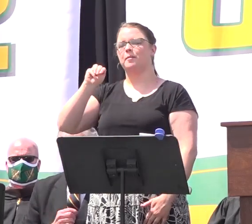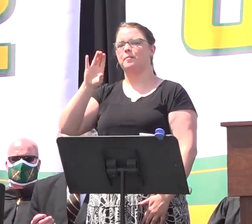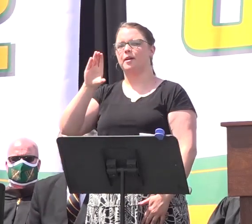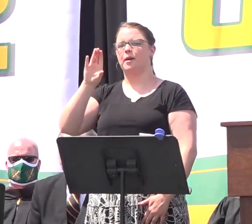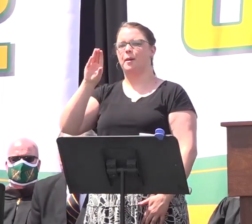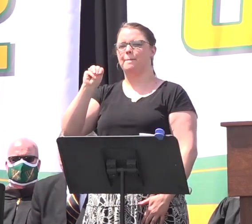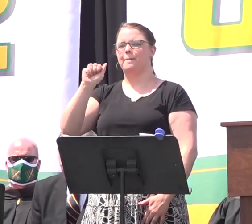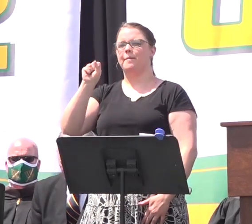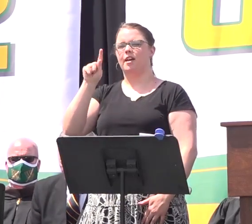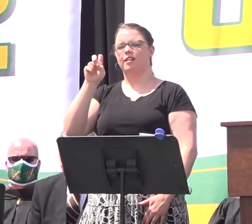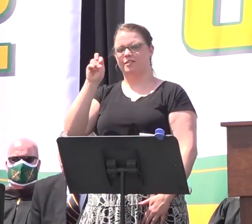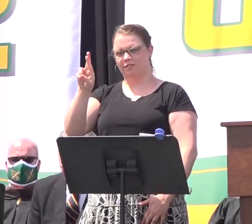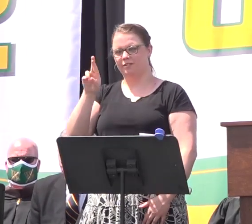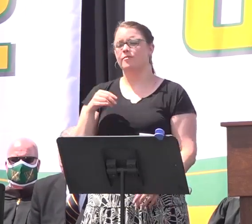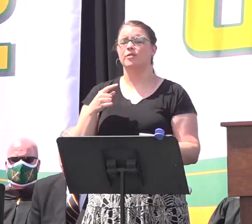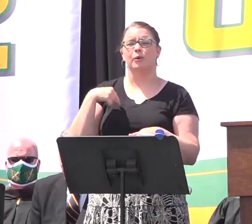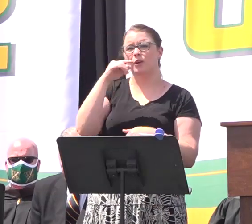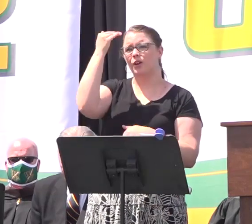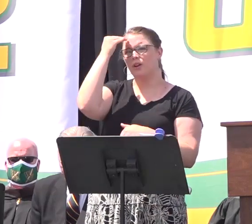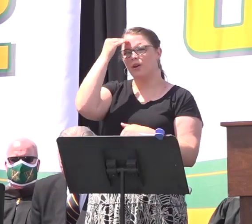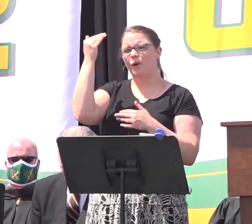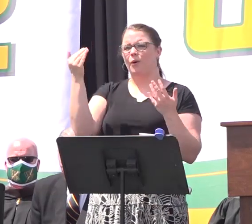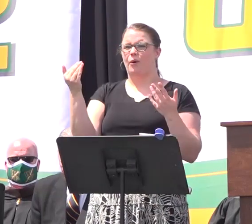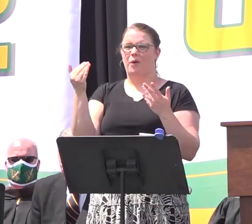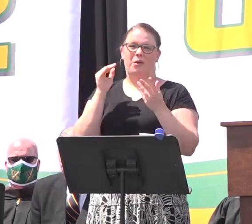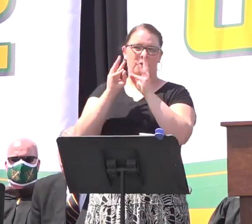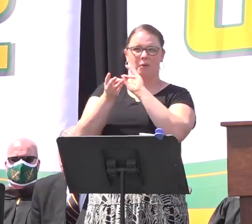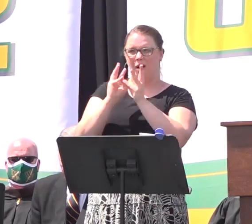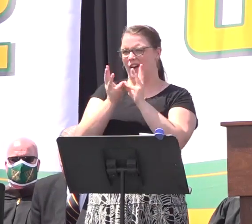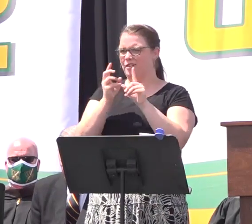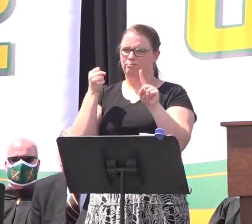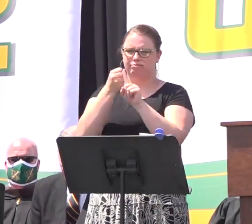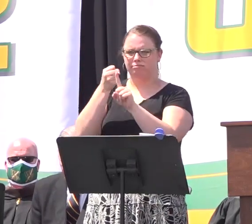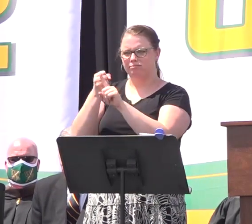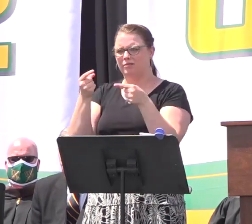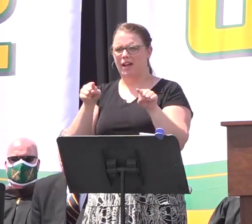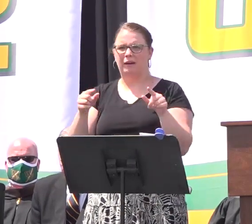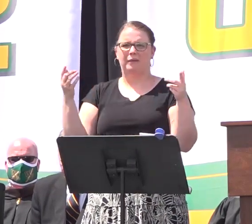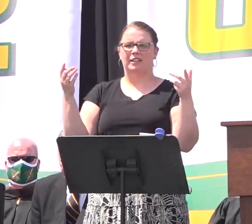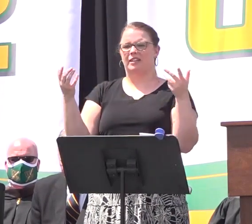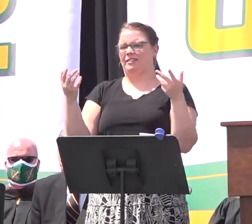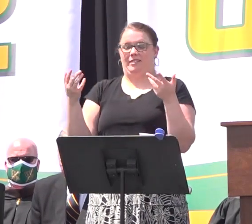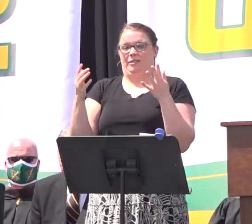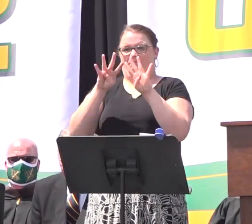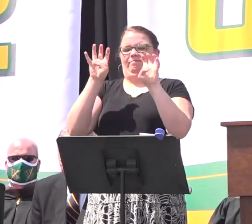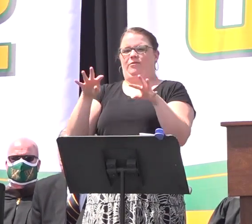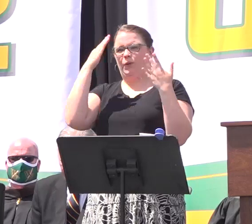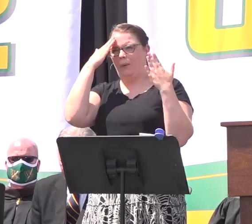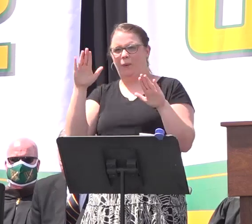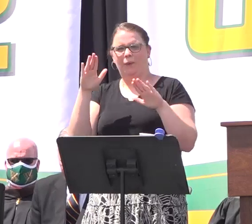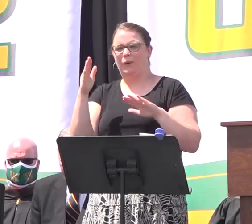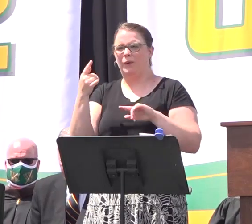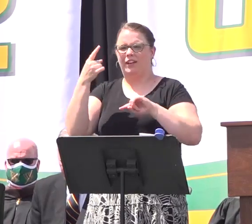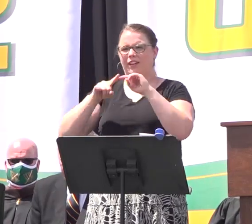understand that the unpredictability of the weather is out of our control, we are truly grateful that you are willing to work with us